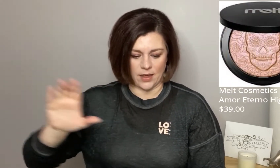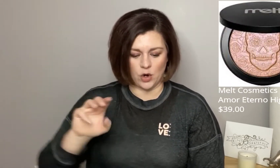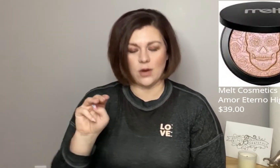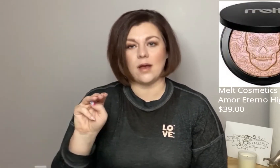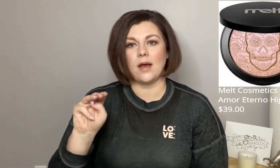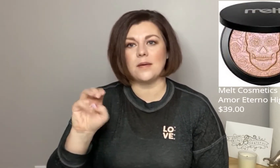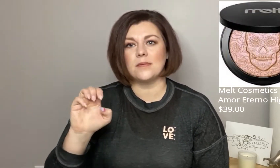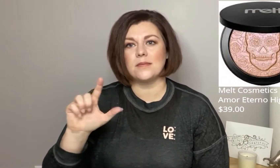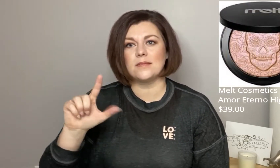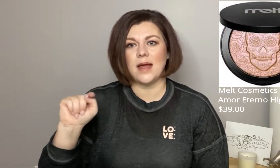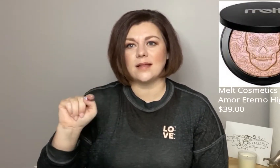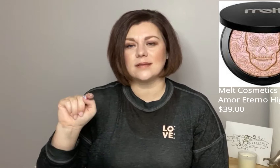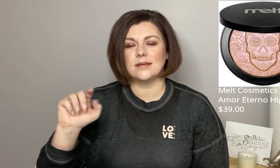Amor Eterno